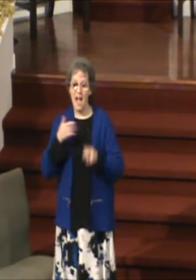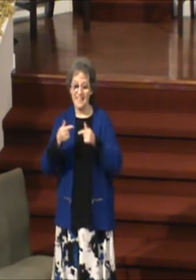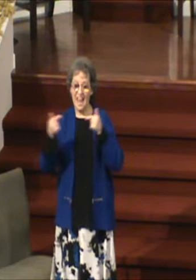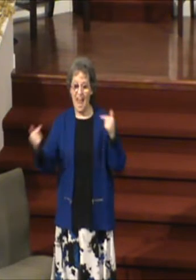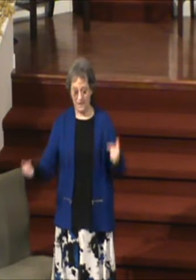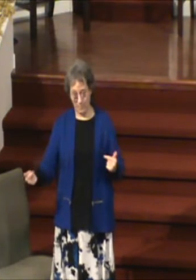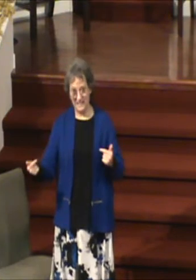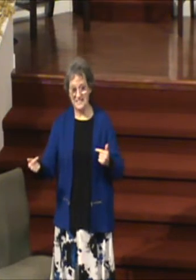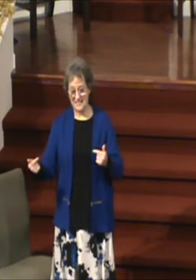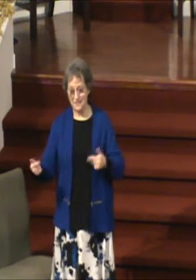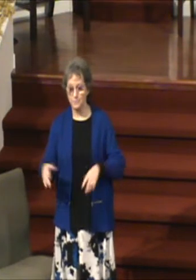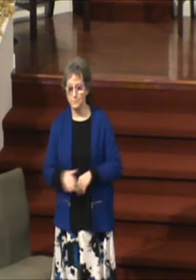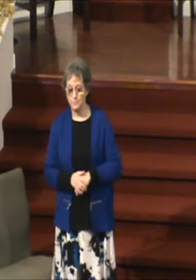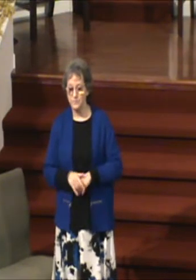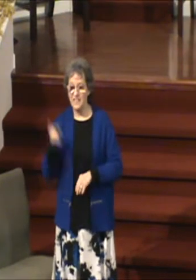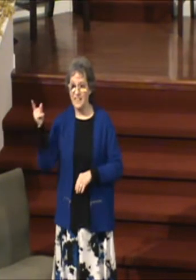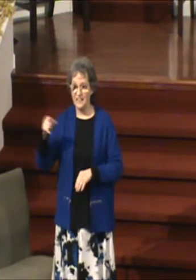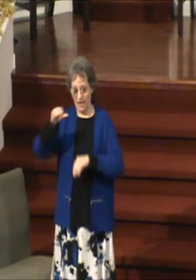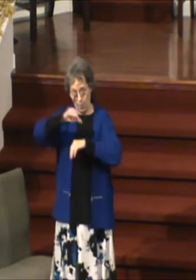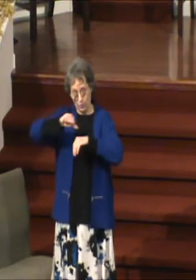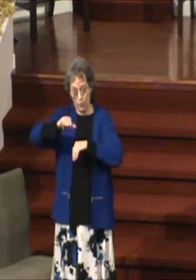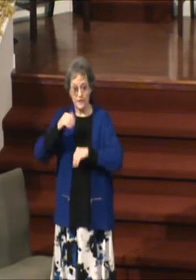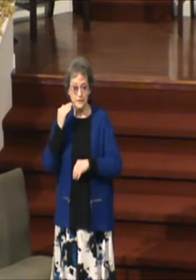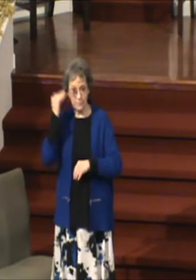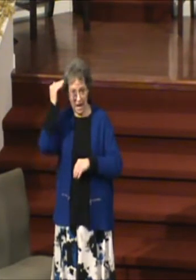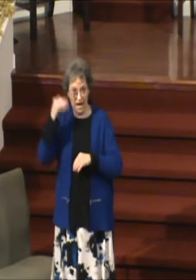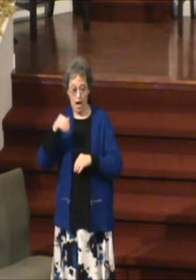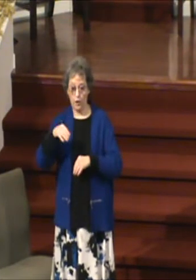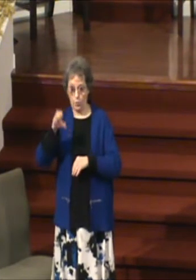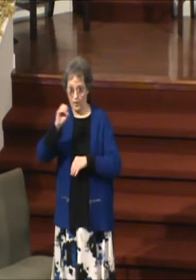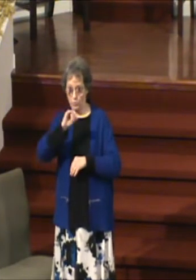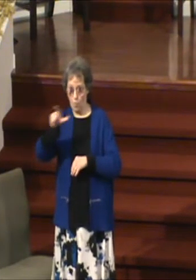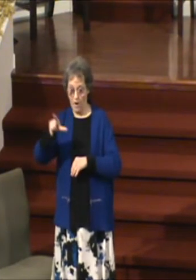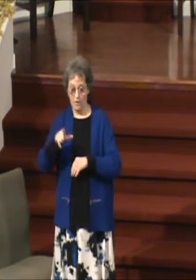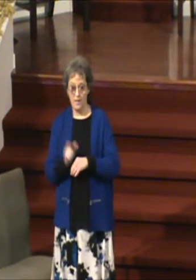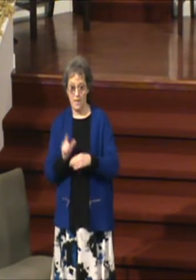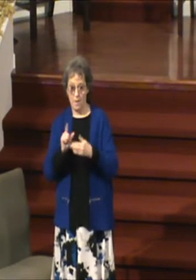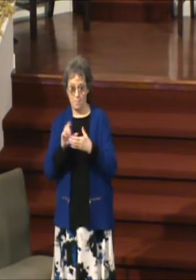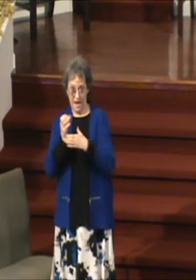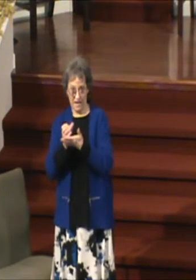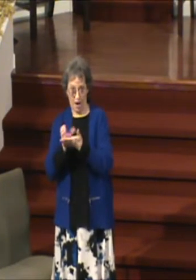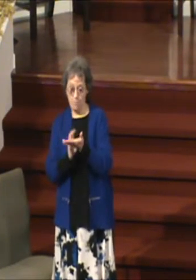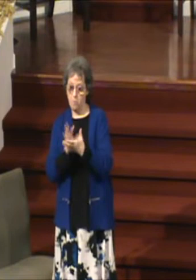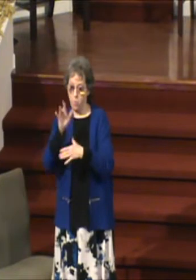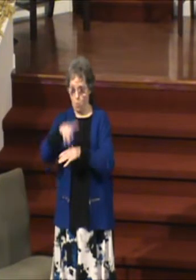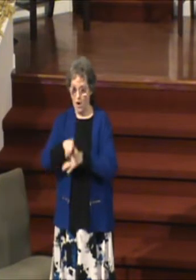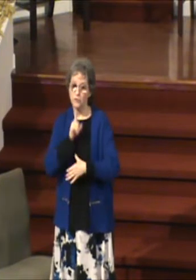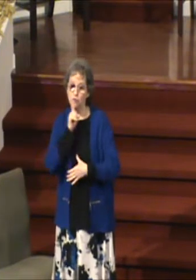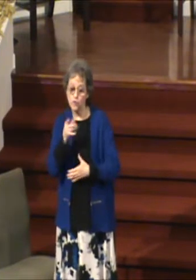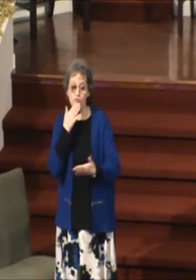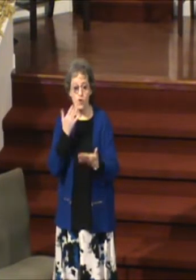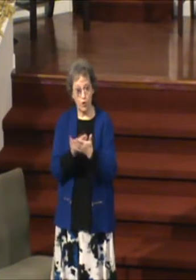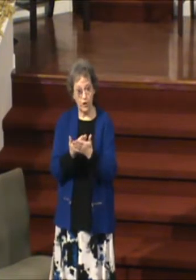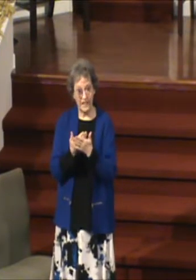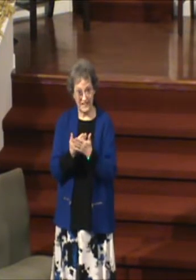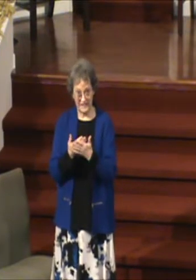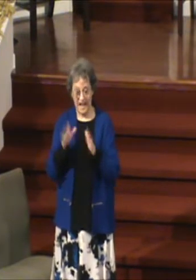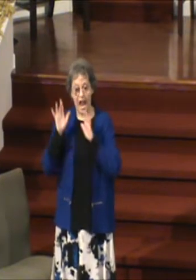enemies. Thou anointest my head with oil, my cup runneth over. Surely goodness and mercy shall follow